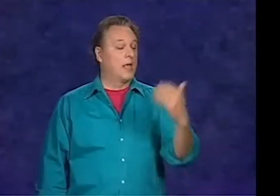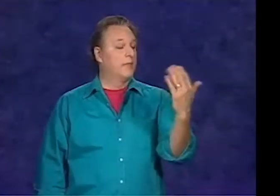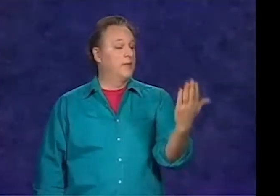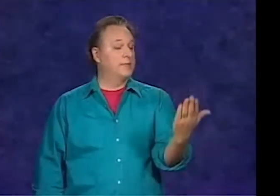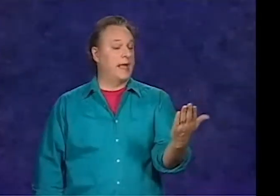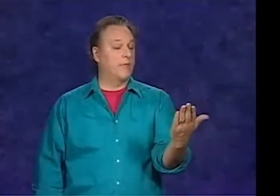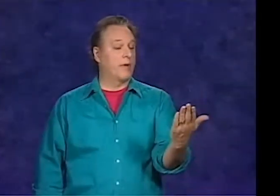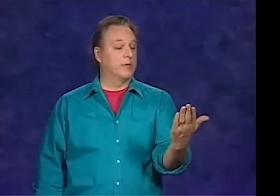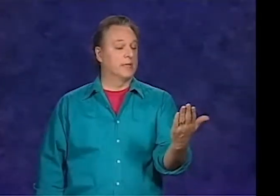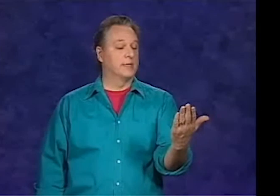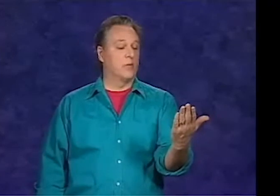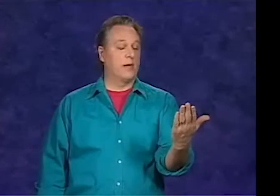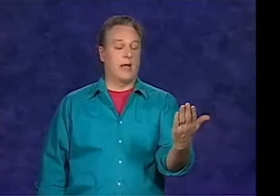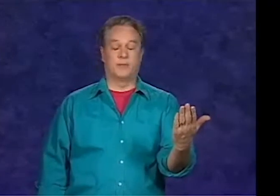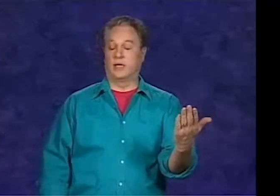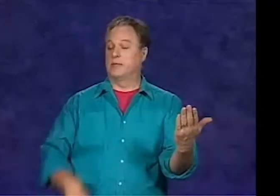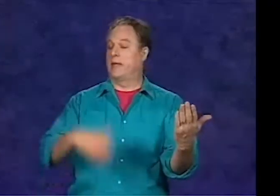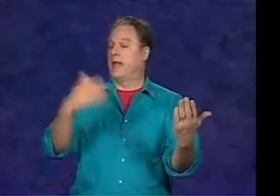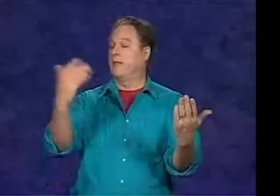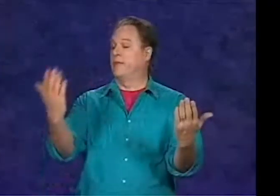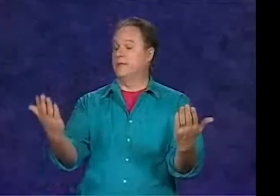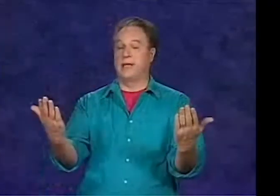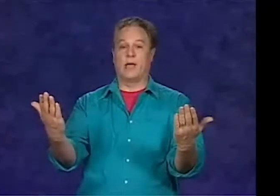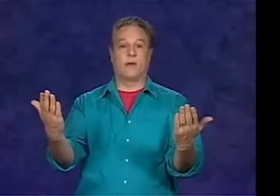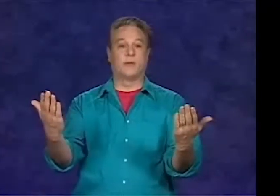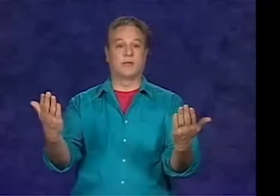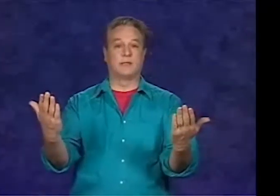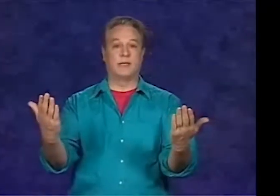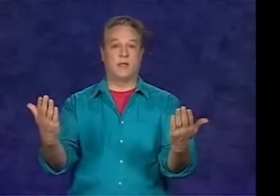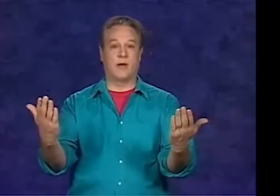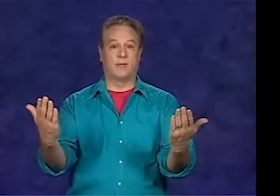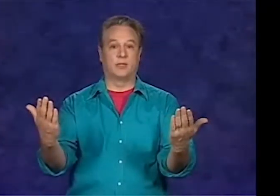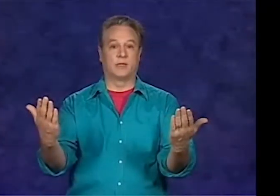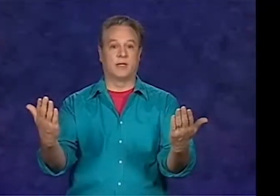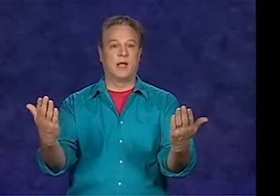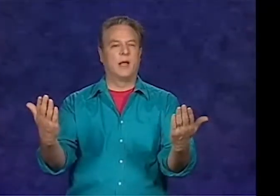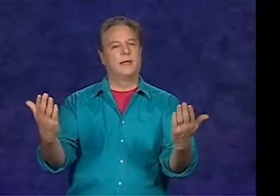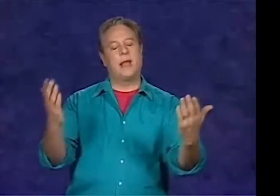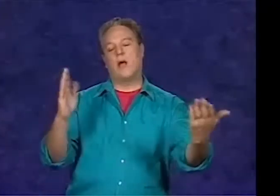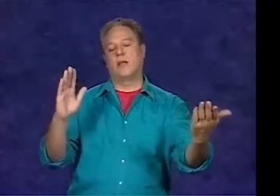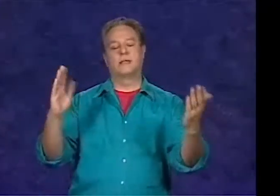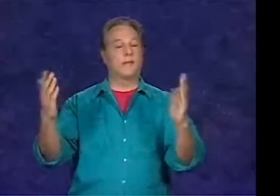This hand represents one object, and this hand represents another object. Now let's compare them.